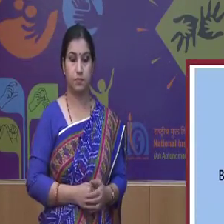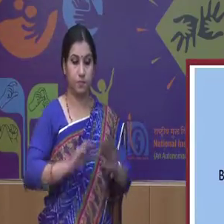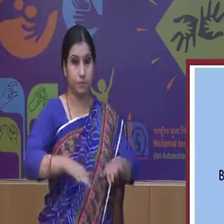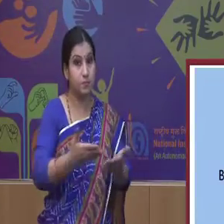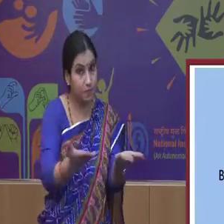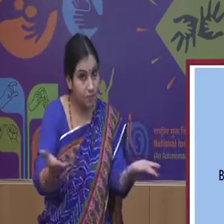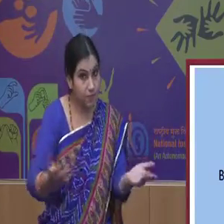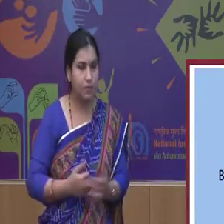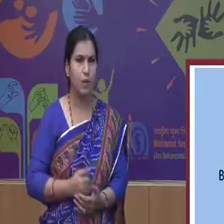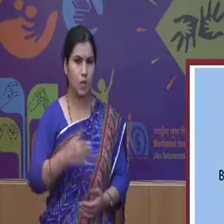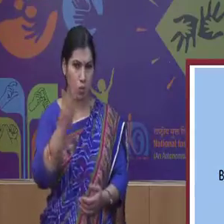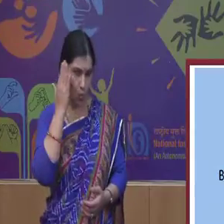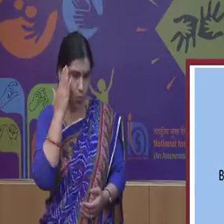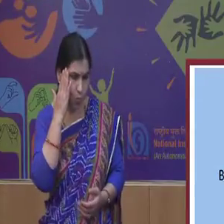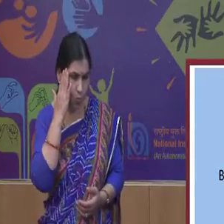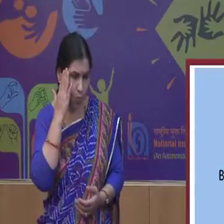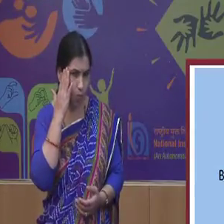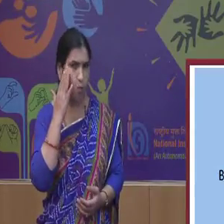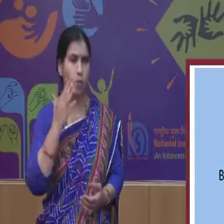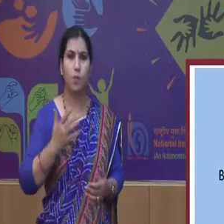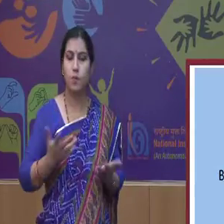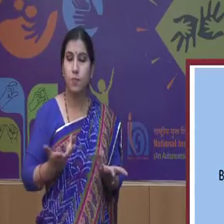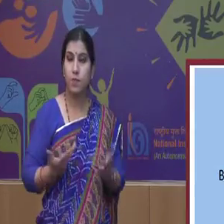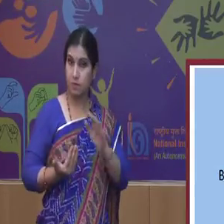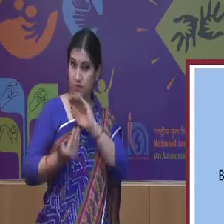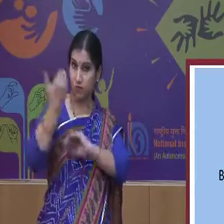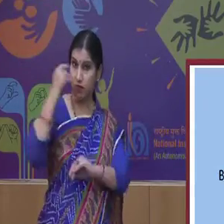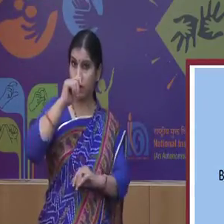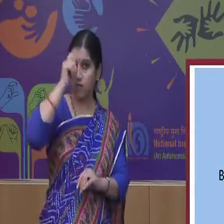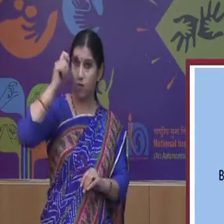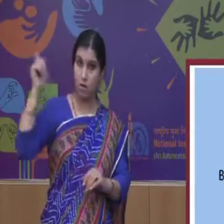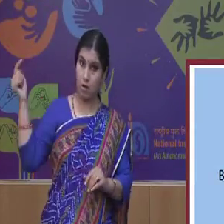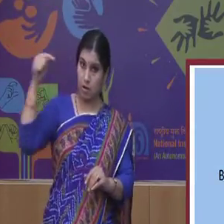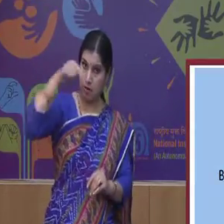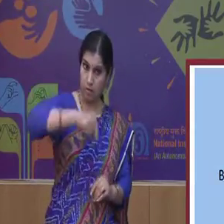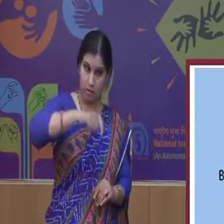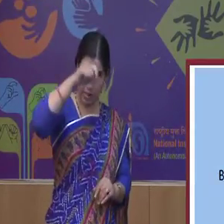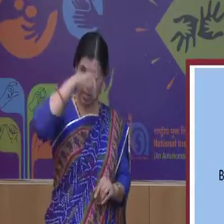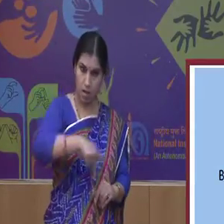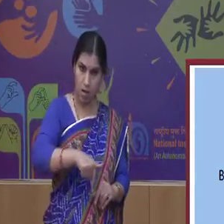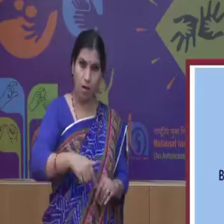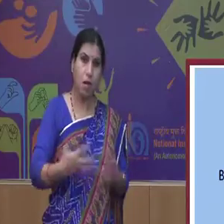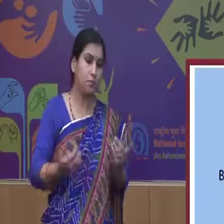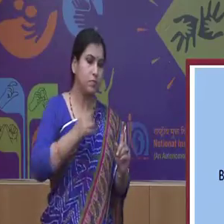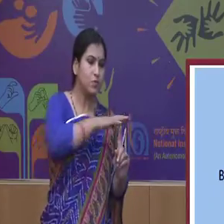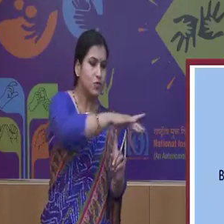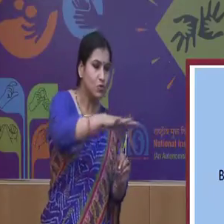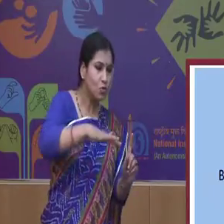Learners, do you know that when the British came to India, the social condition of the